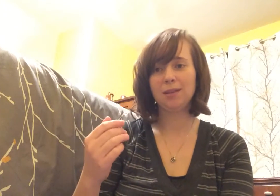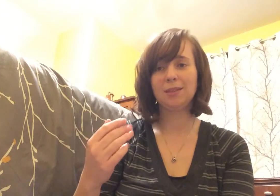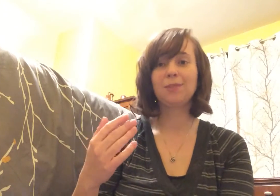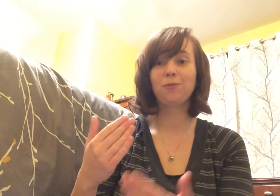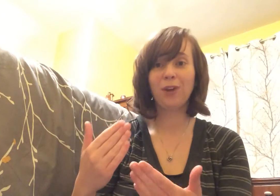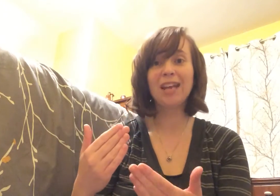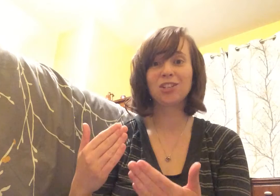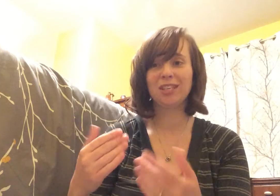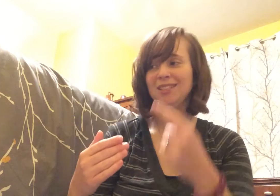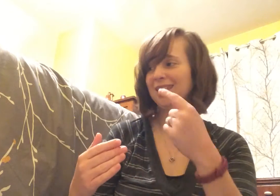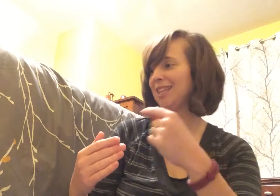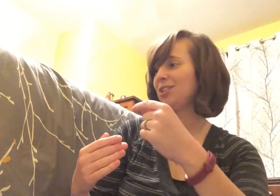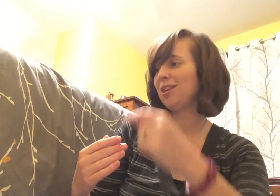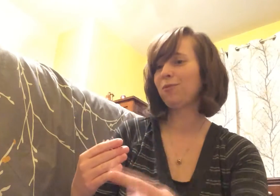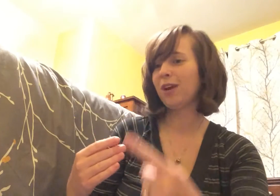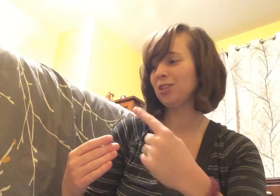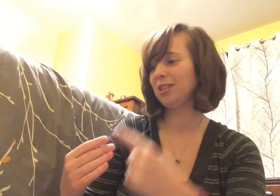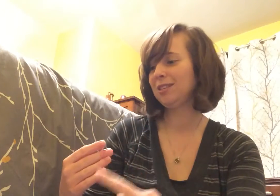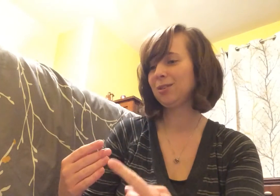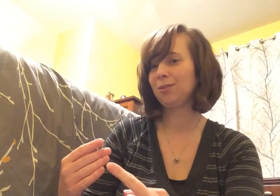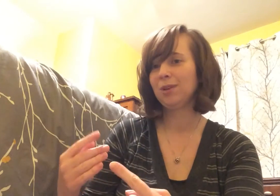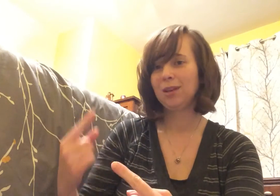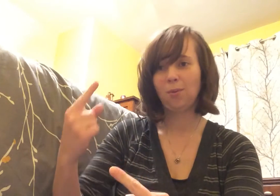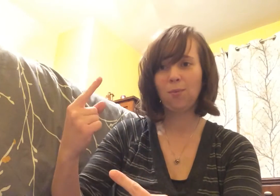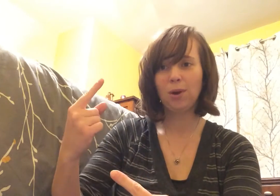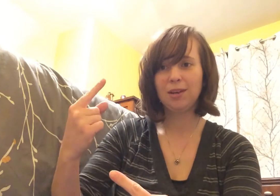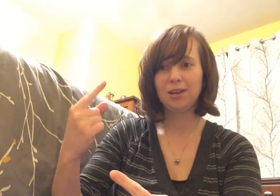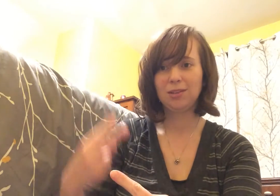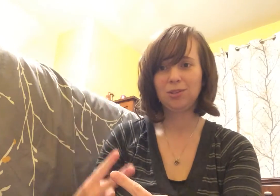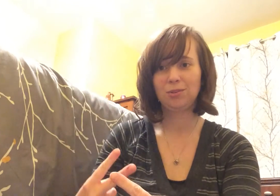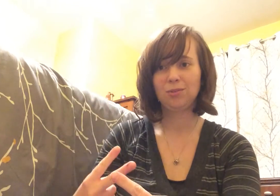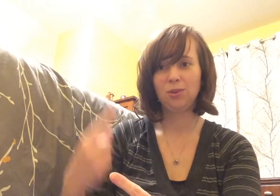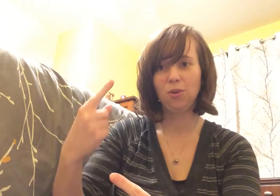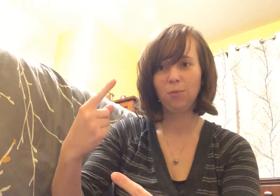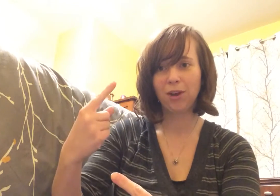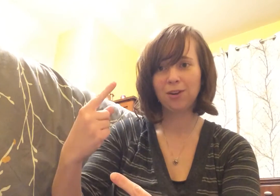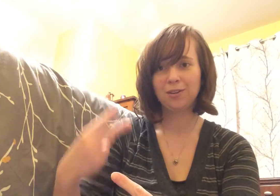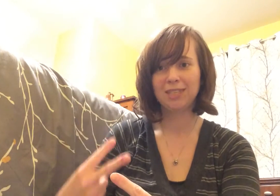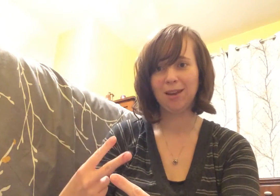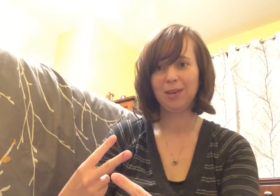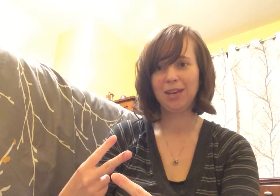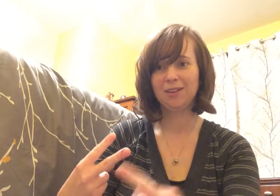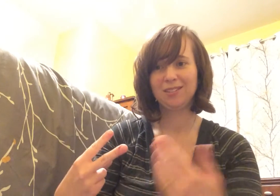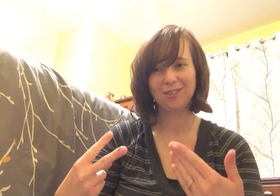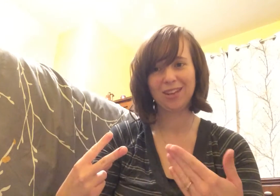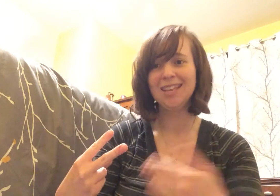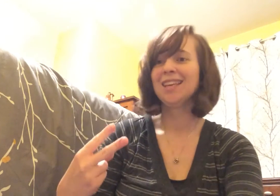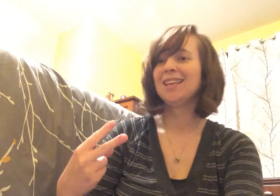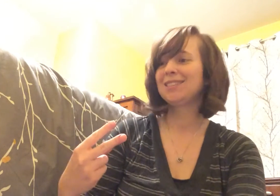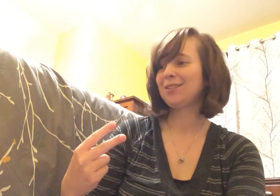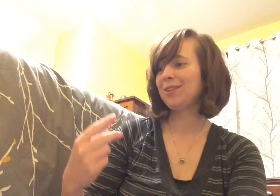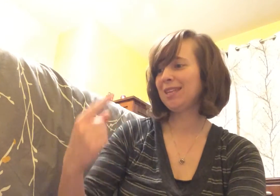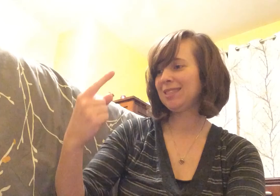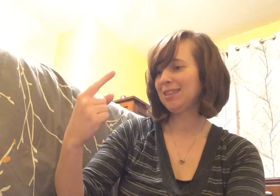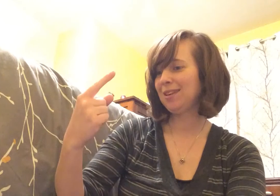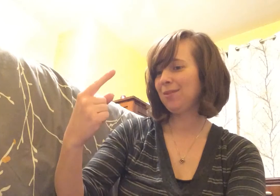the fraction. It's actually a fraction. So 1, 2, numerator, denominator. Okay, so it's